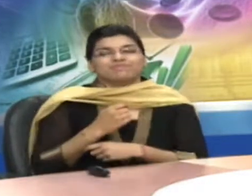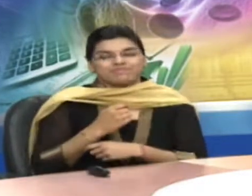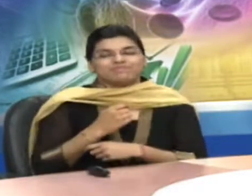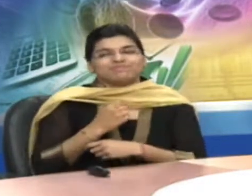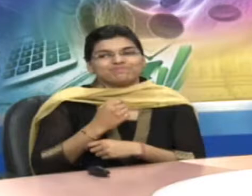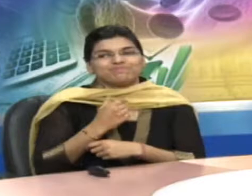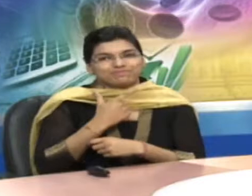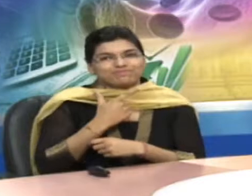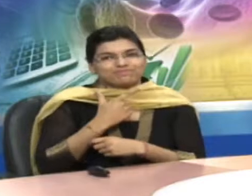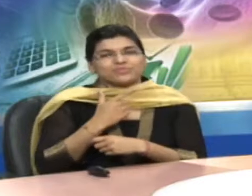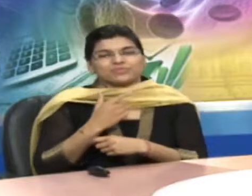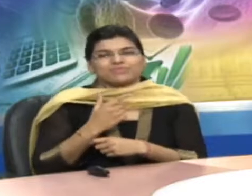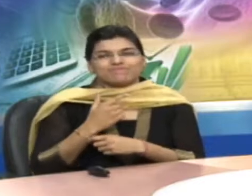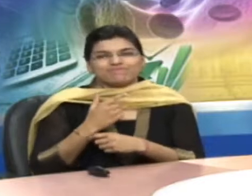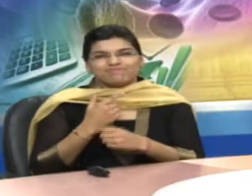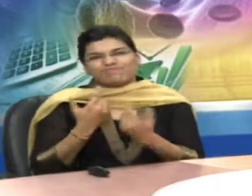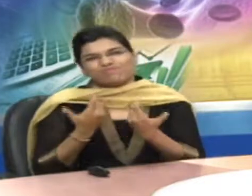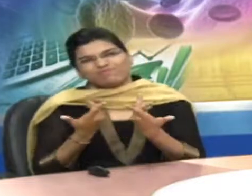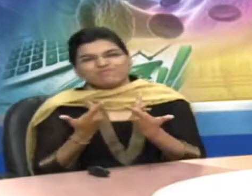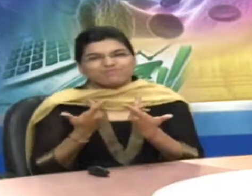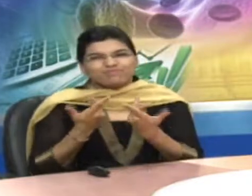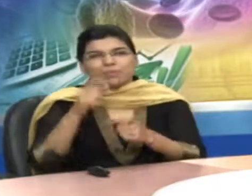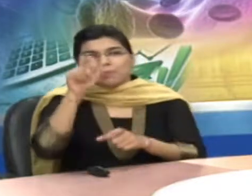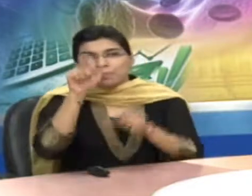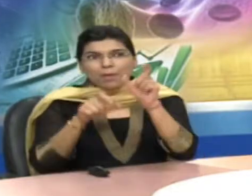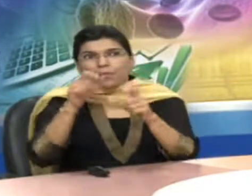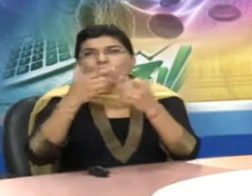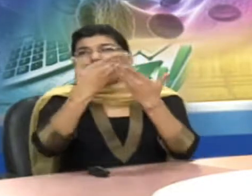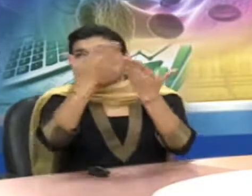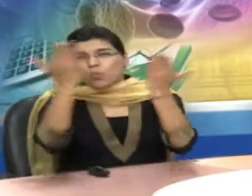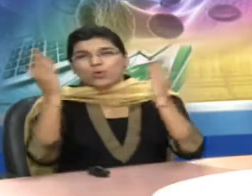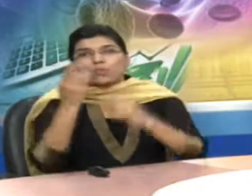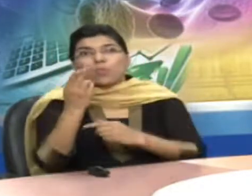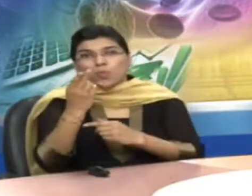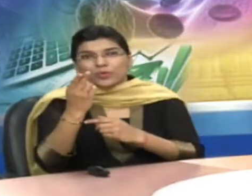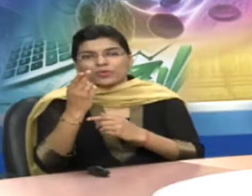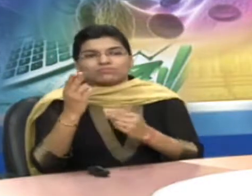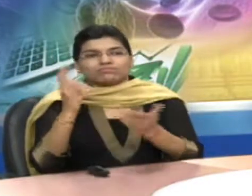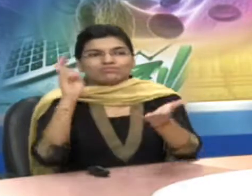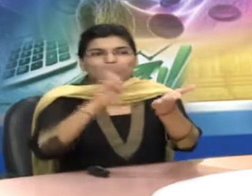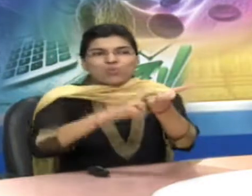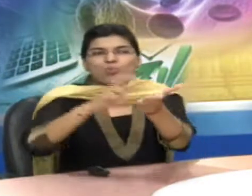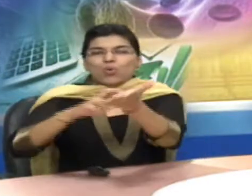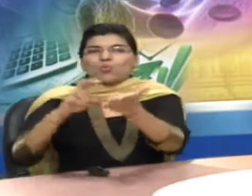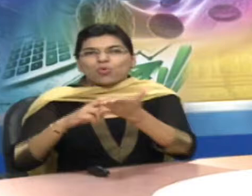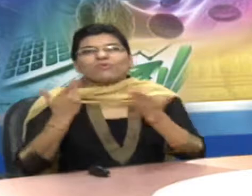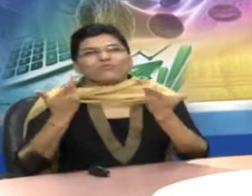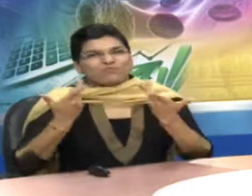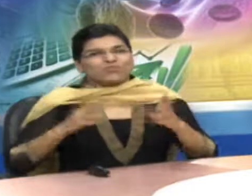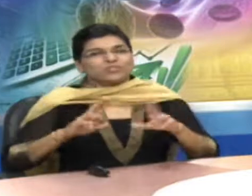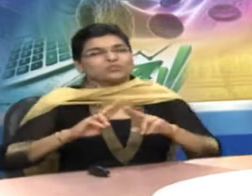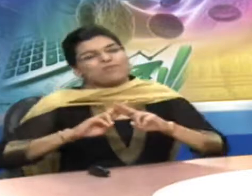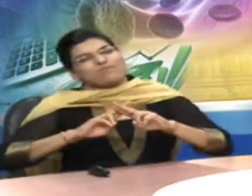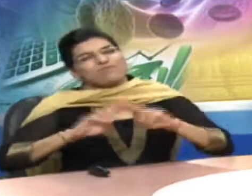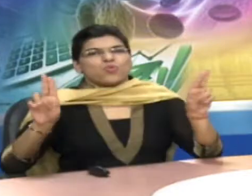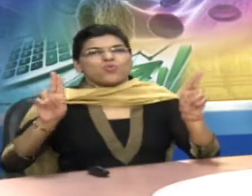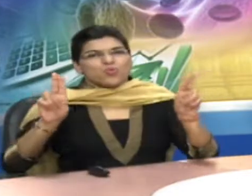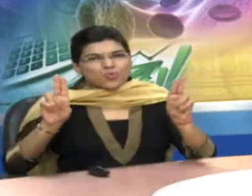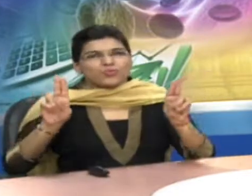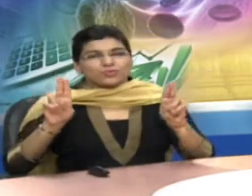and the clerk replied with a winning smile. He said, he first looked